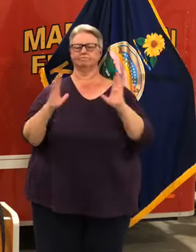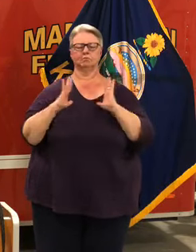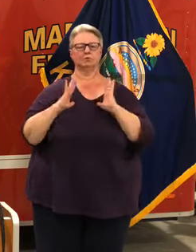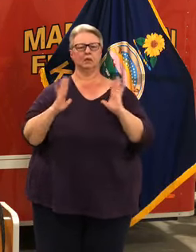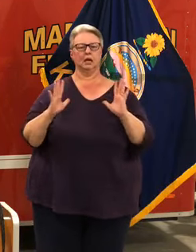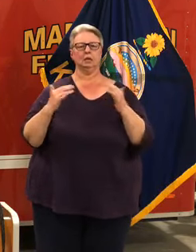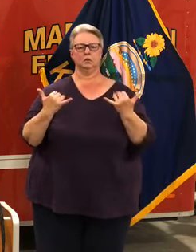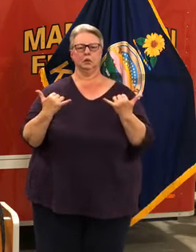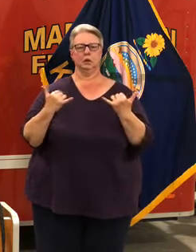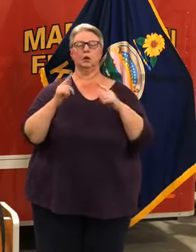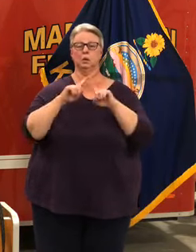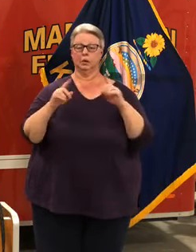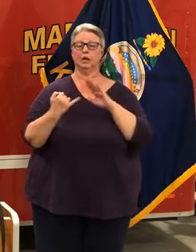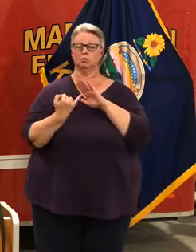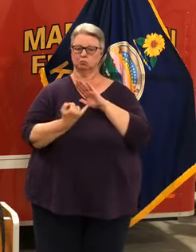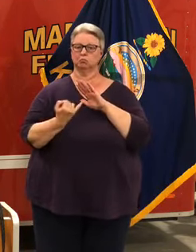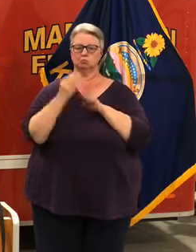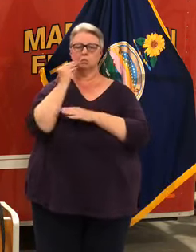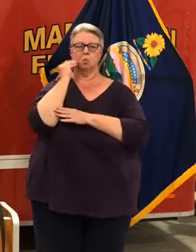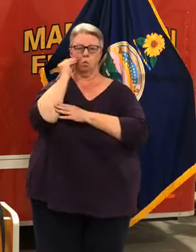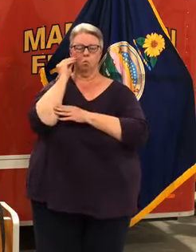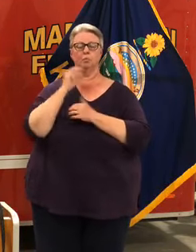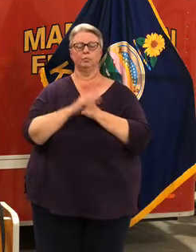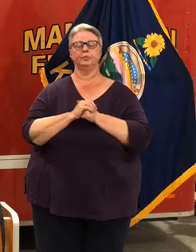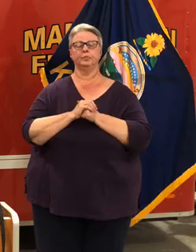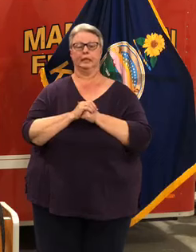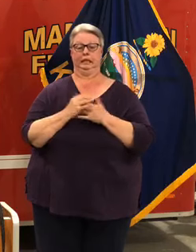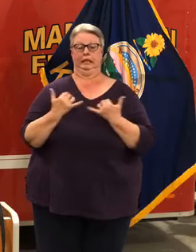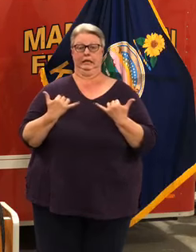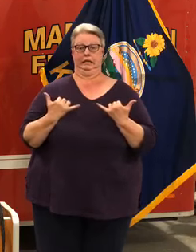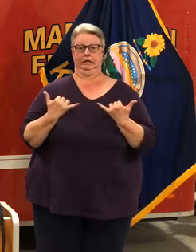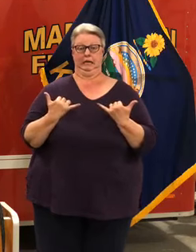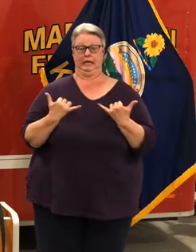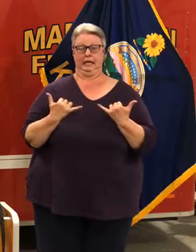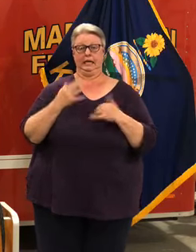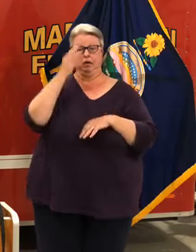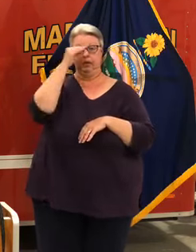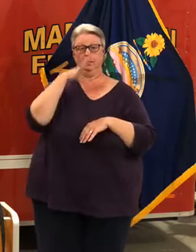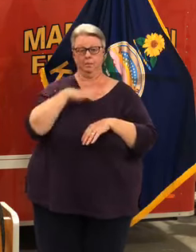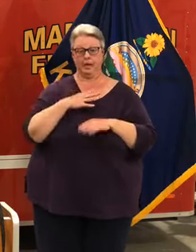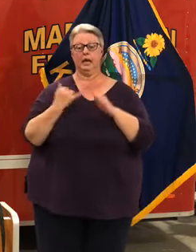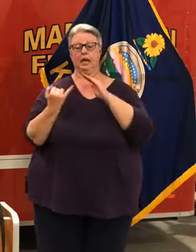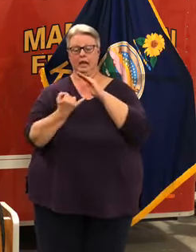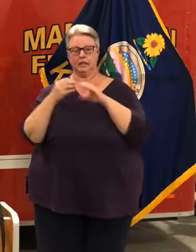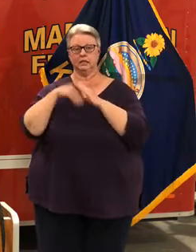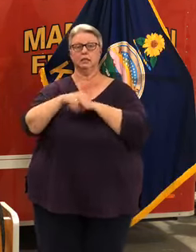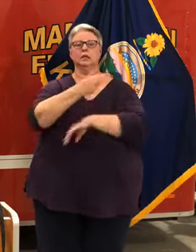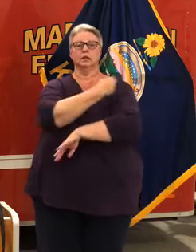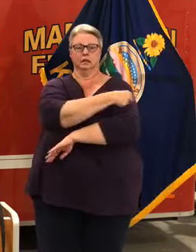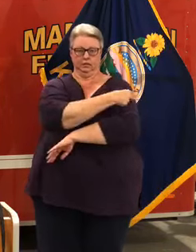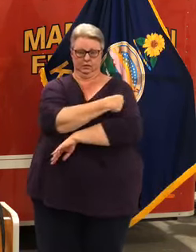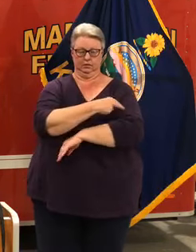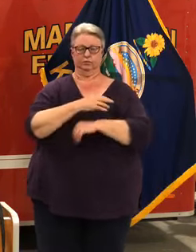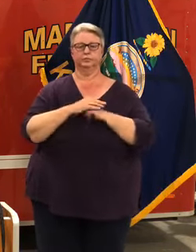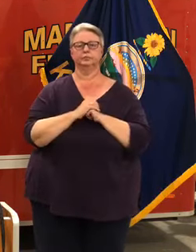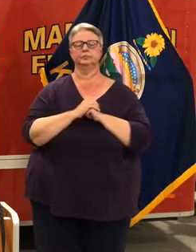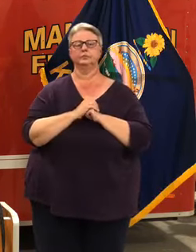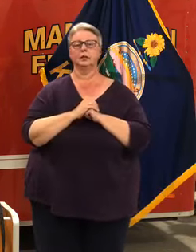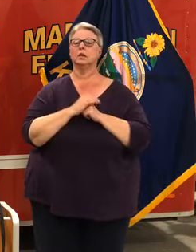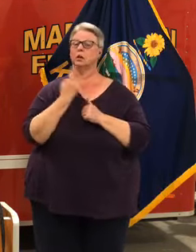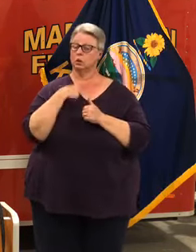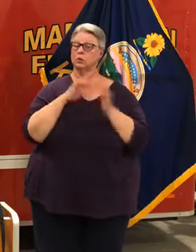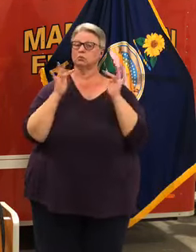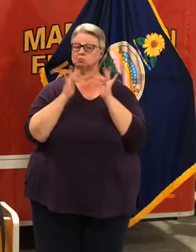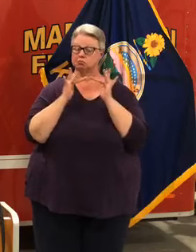are isolated at home. He is currently in isolation at Via Christi Hospital. We have been in contact